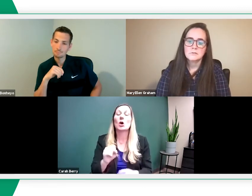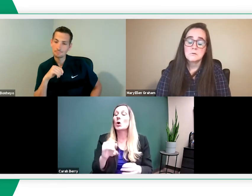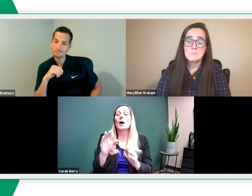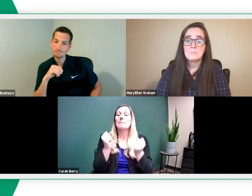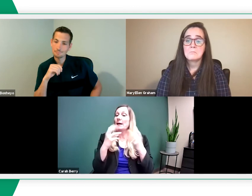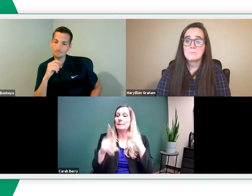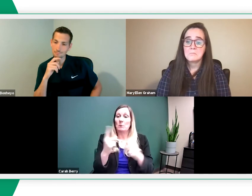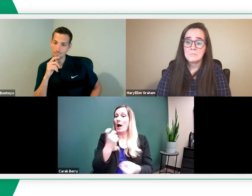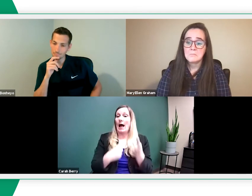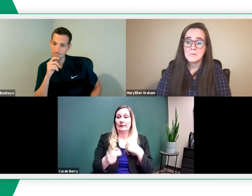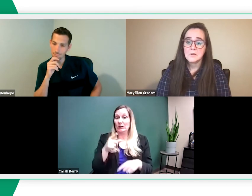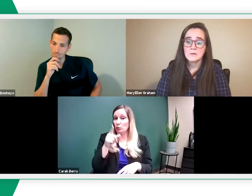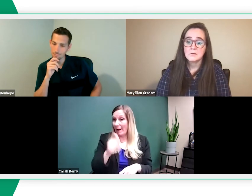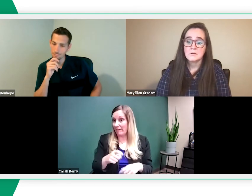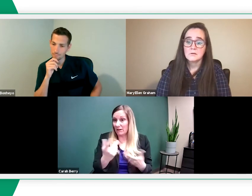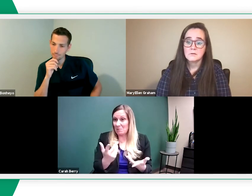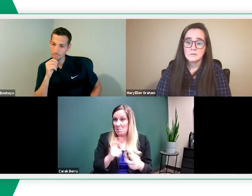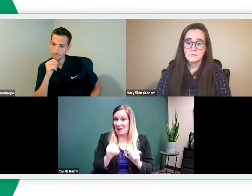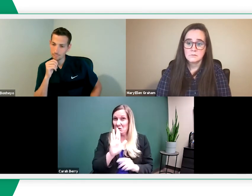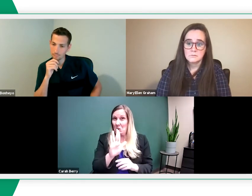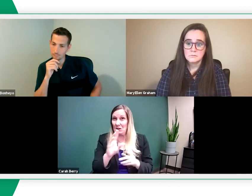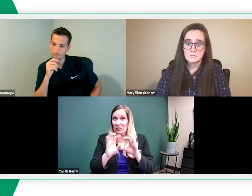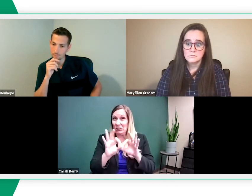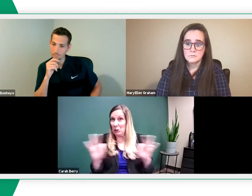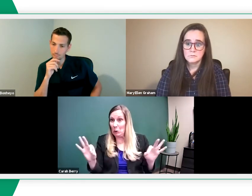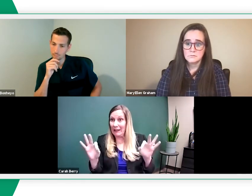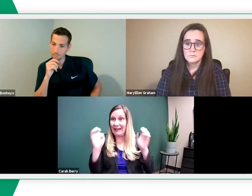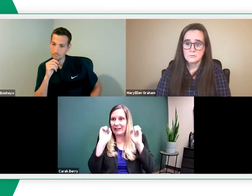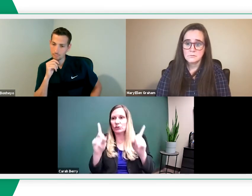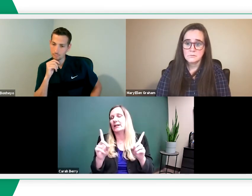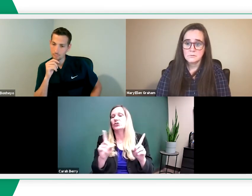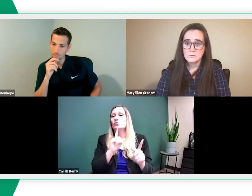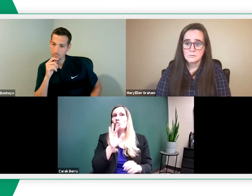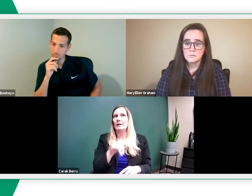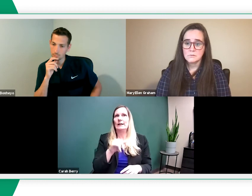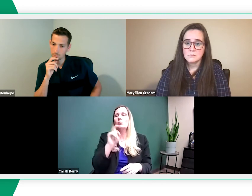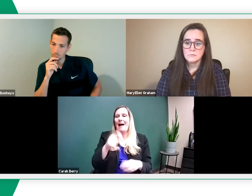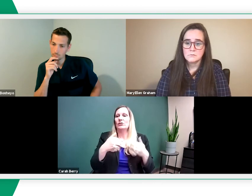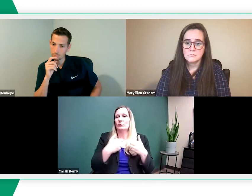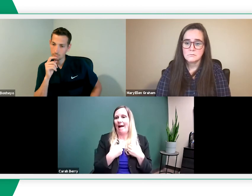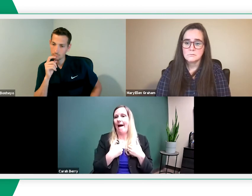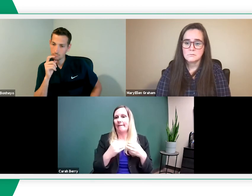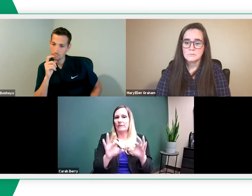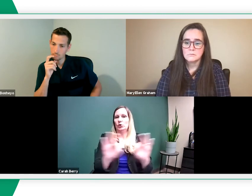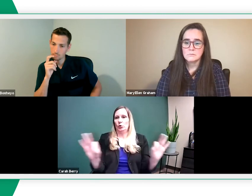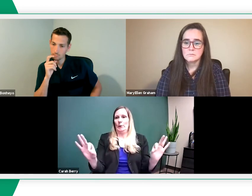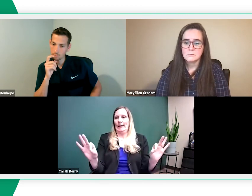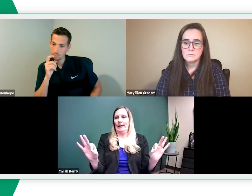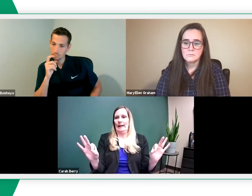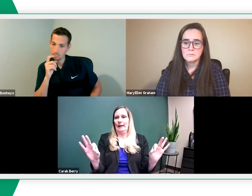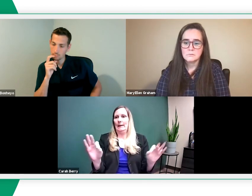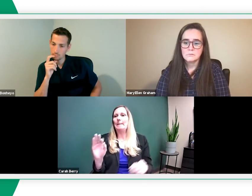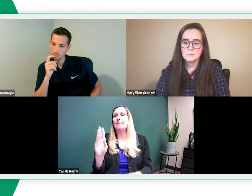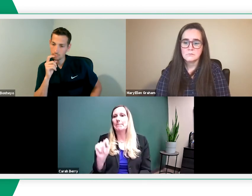So yeah, but going seriously in depth like that, that was right there. So really, your degree or your education,